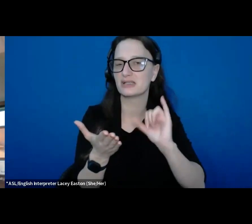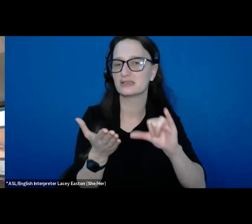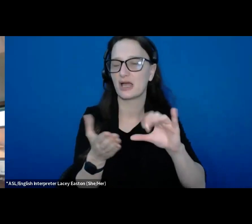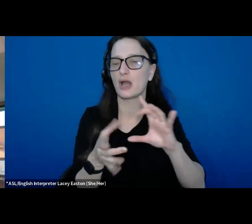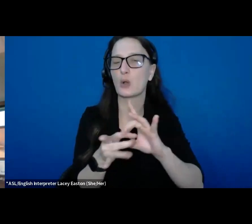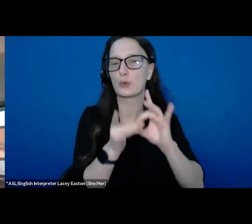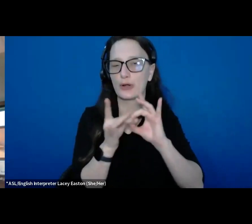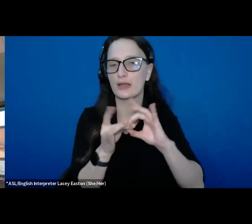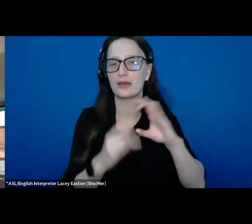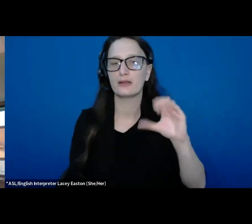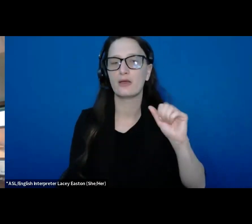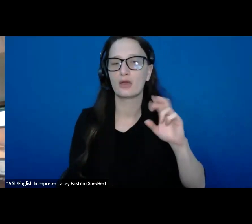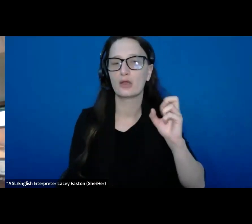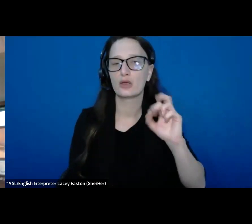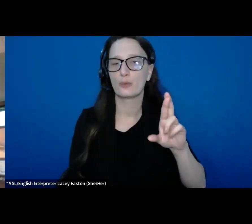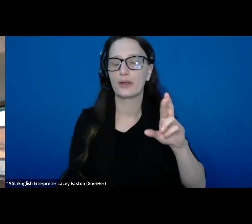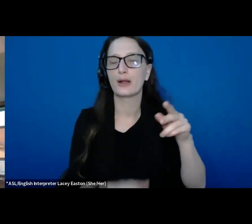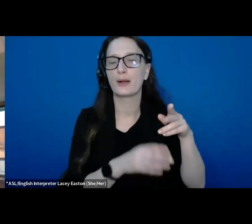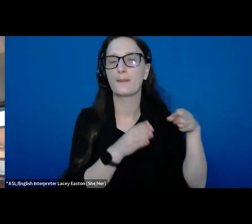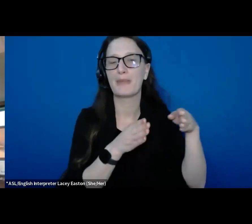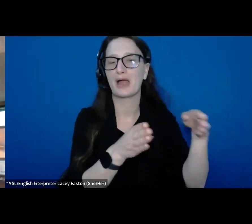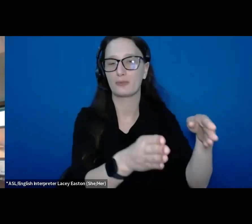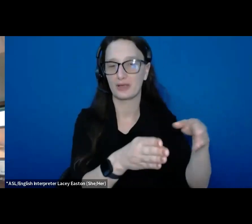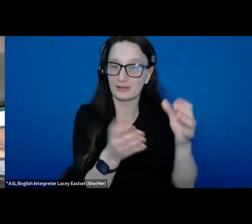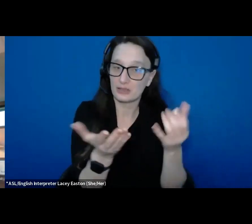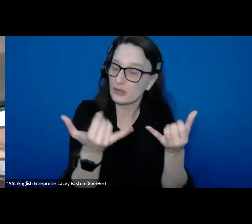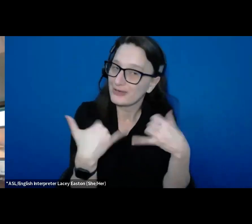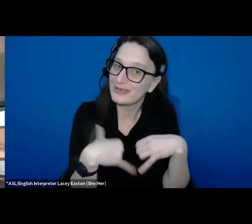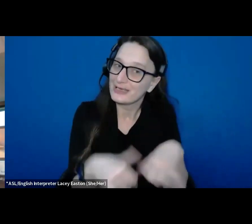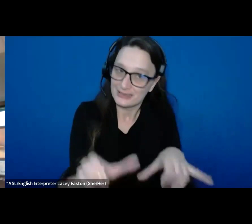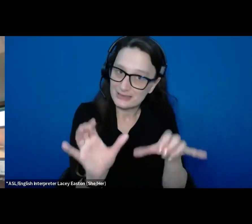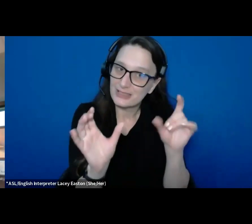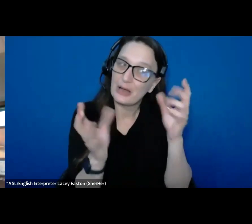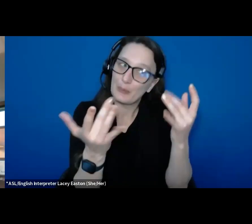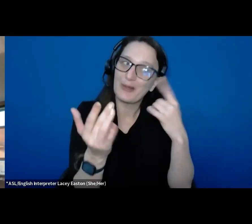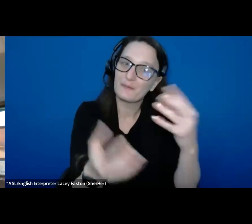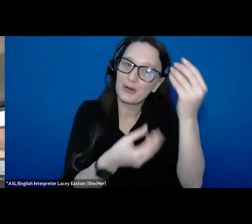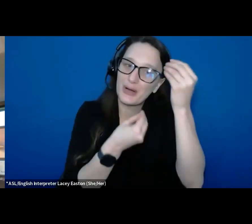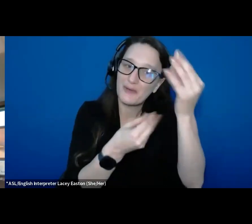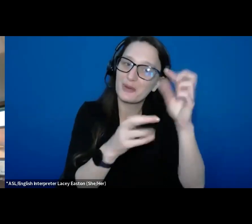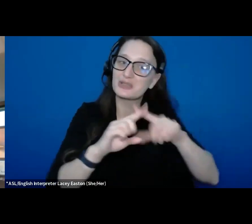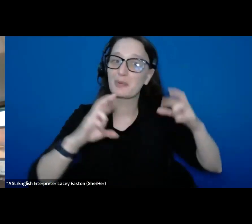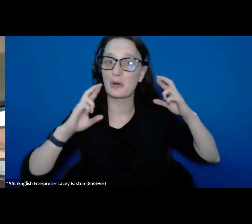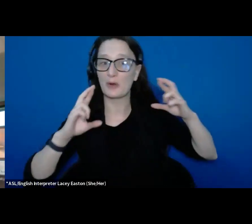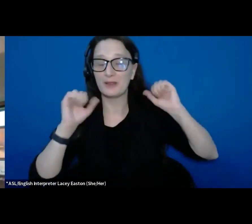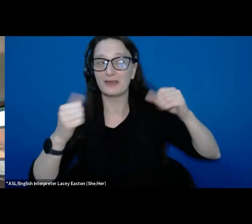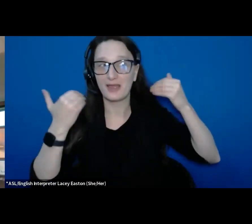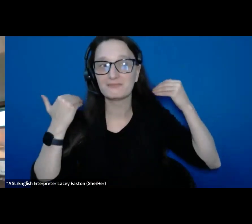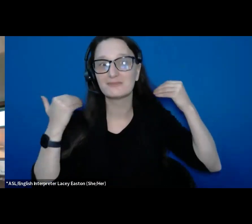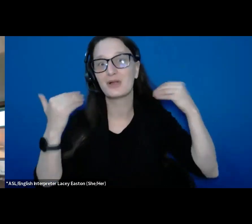pathways. So still forthcoming. So hopefully we can get that out and